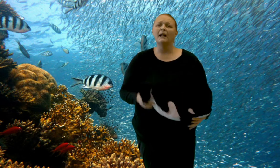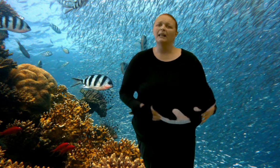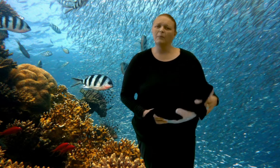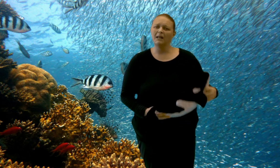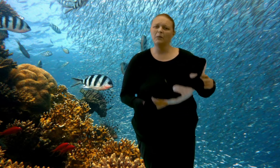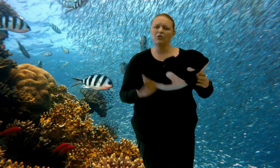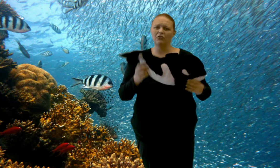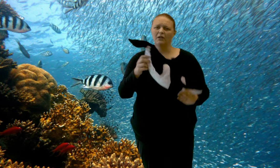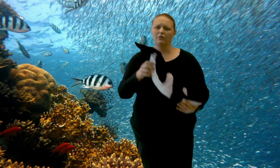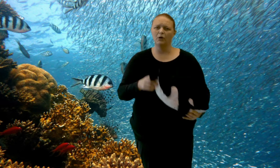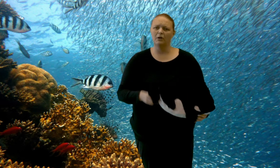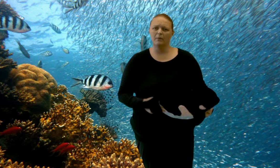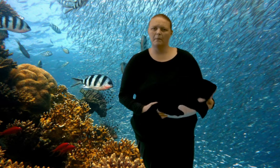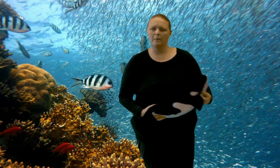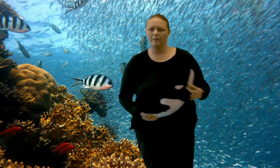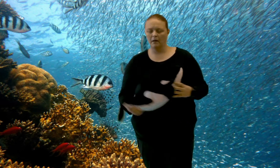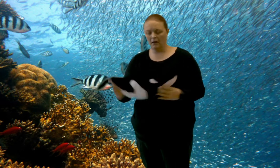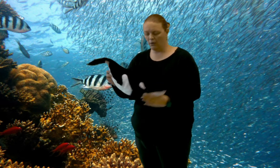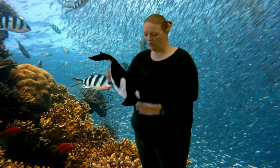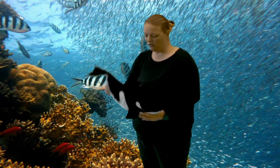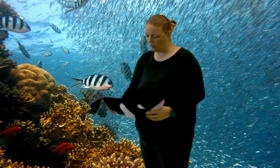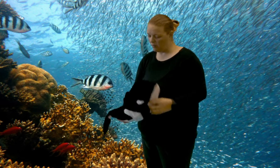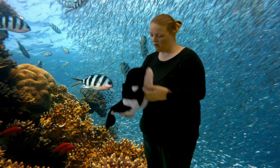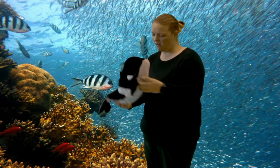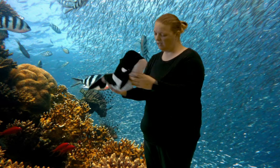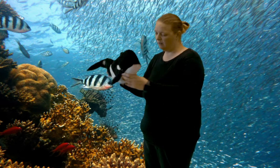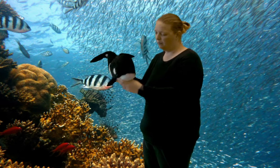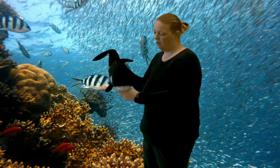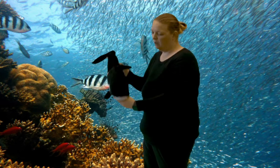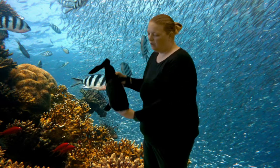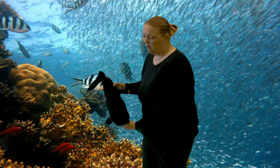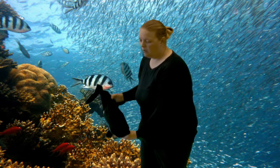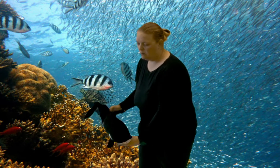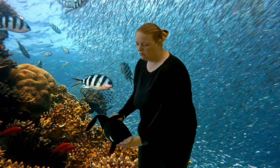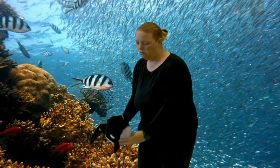Let me demonstrate for you. Can we show them, Harley?